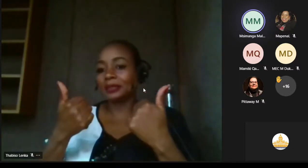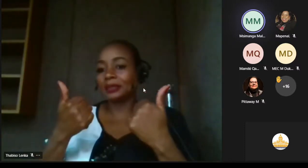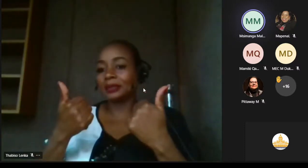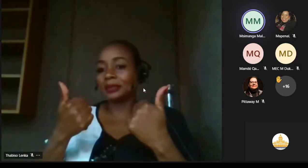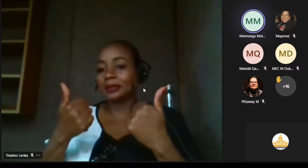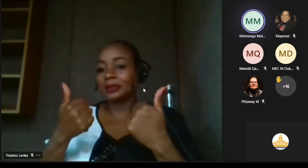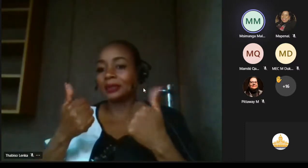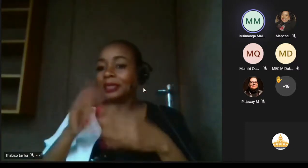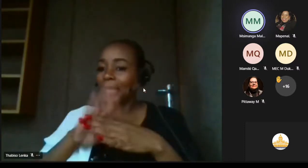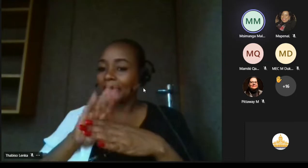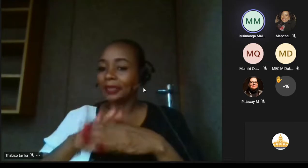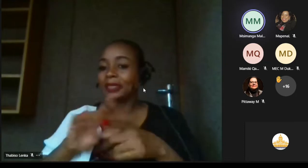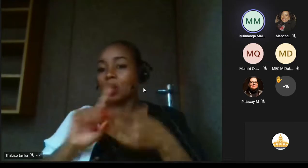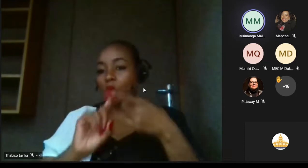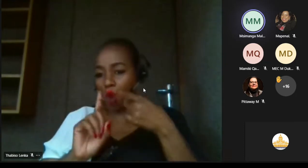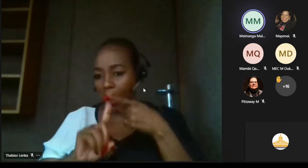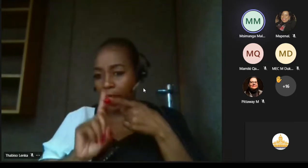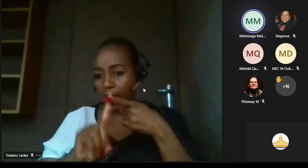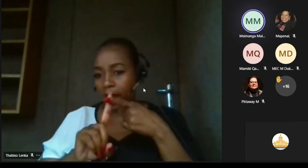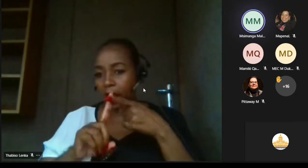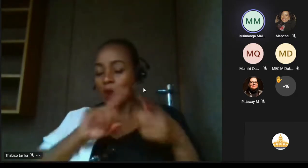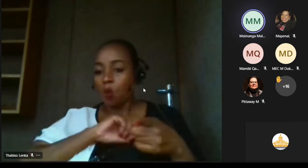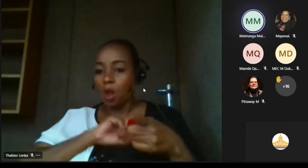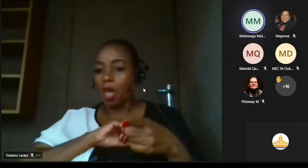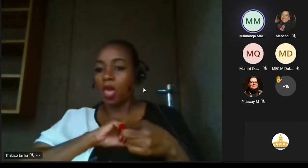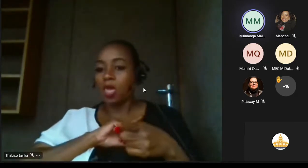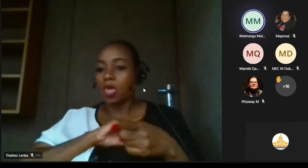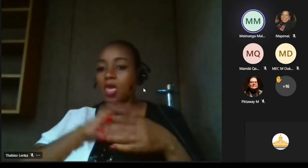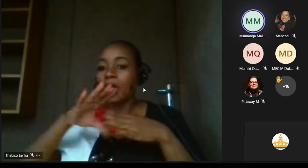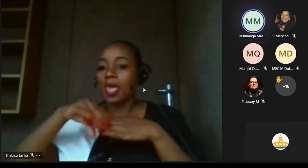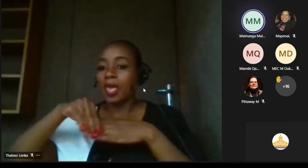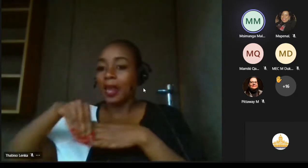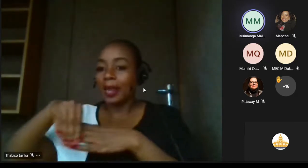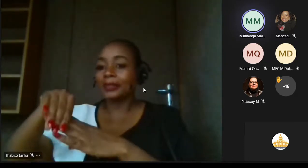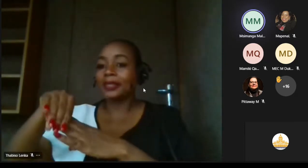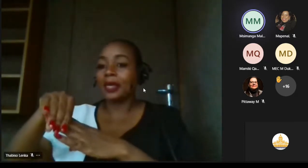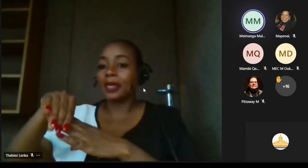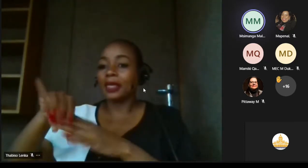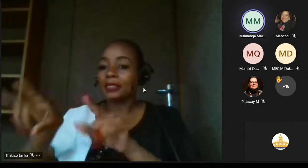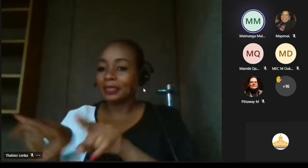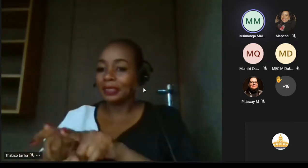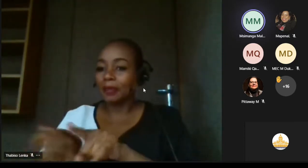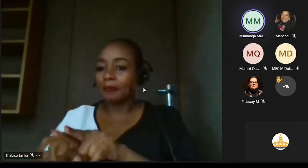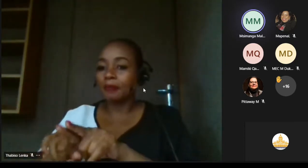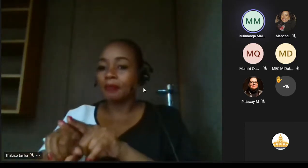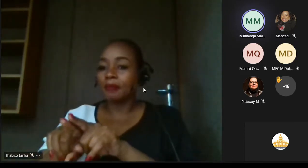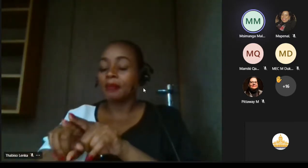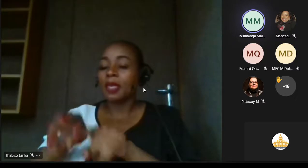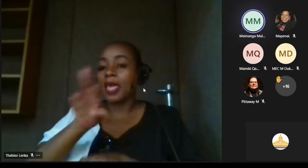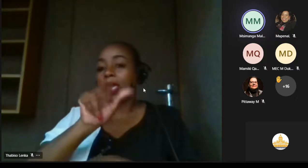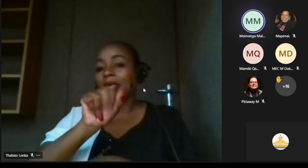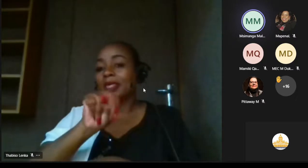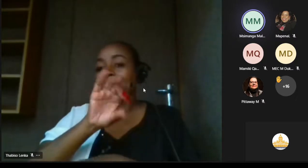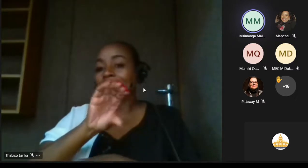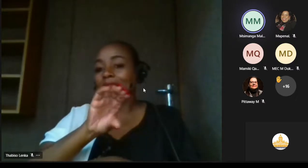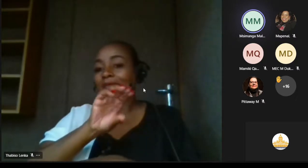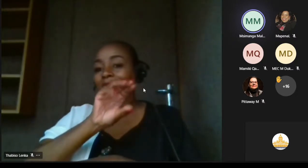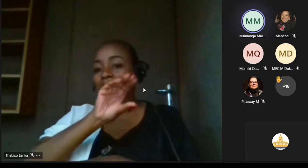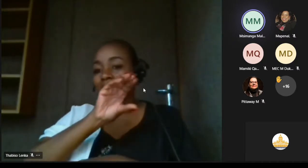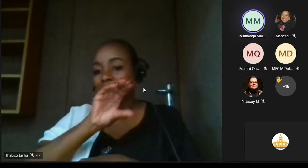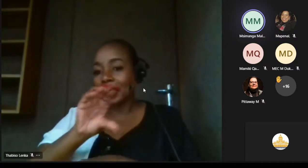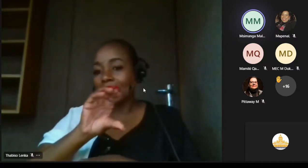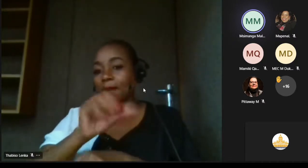ko ba ne boeta pele ba province le boeta pele badi masipale mba ANC haba kono